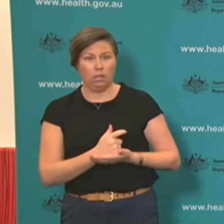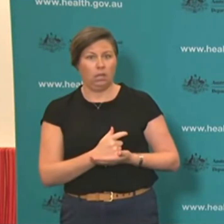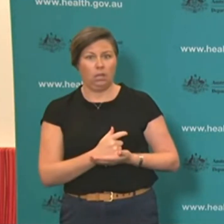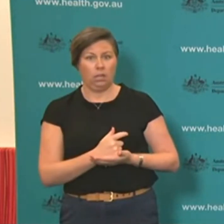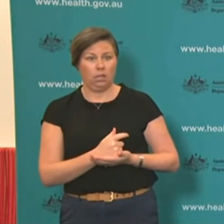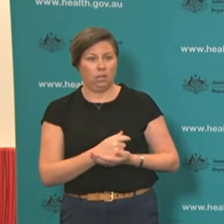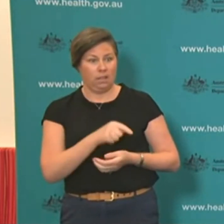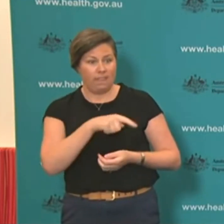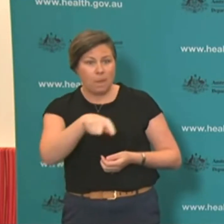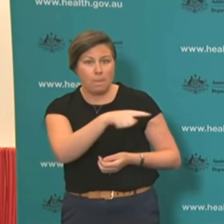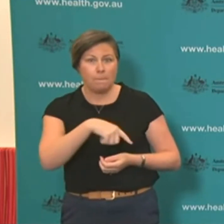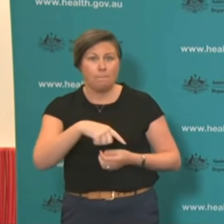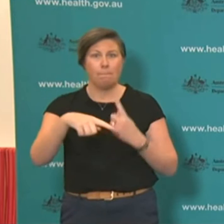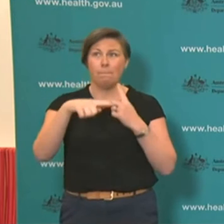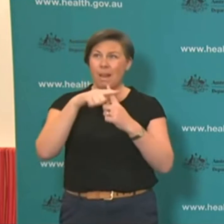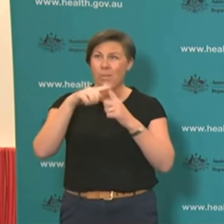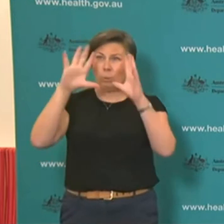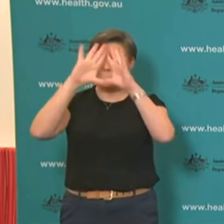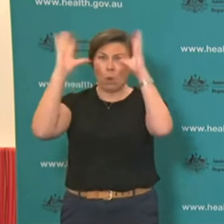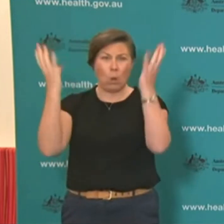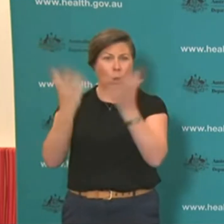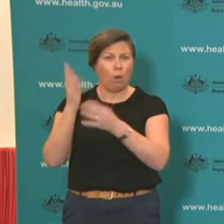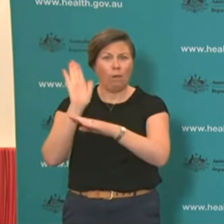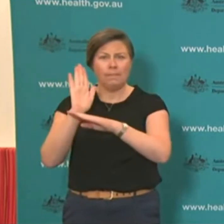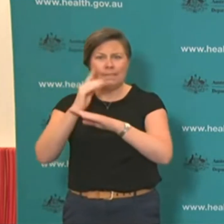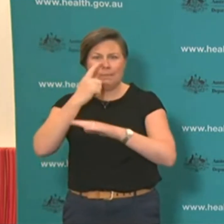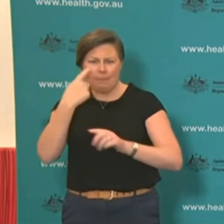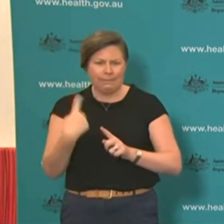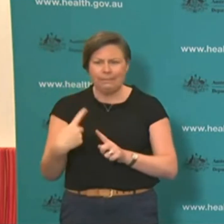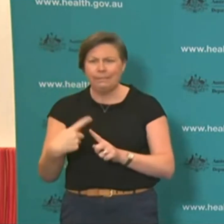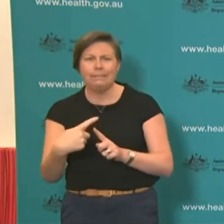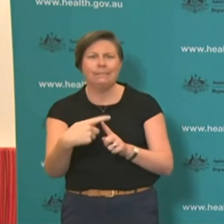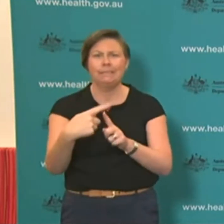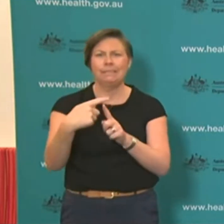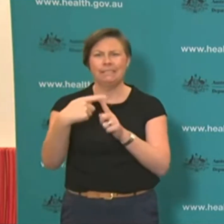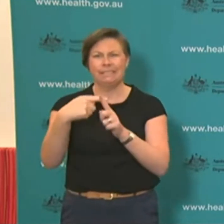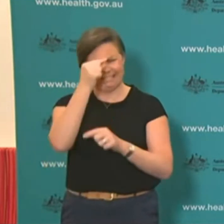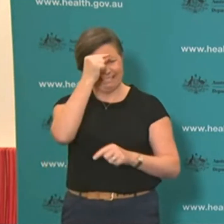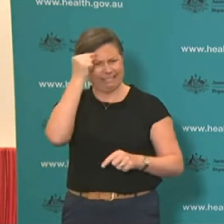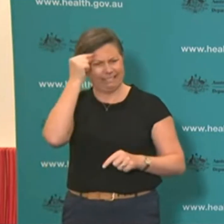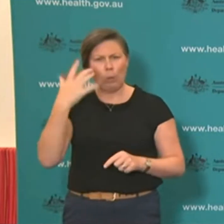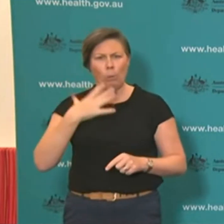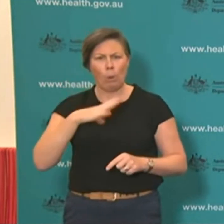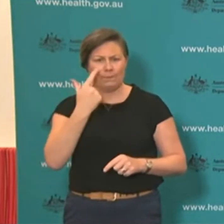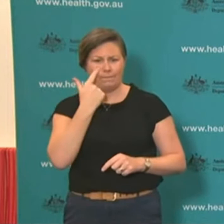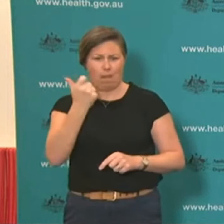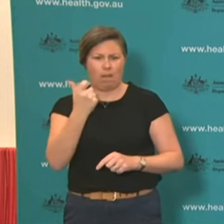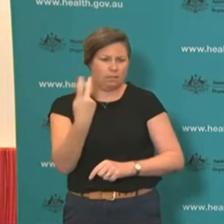global community is racing towards finding effective vaccines and treatments for